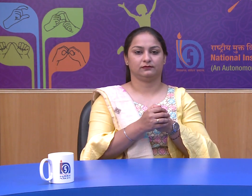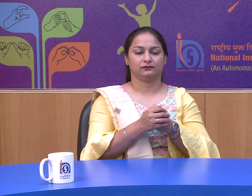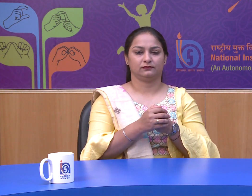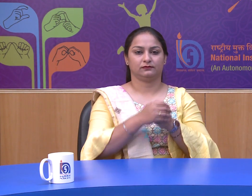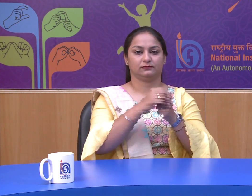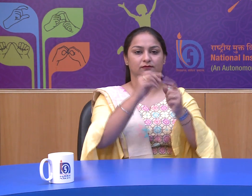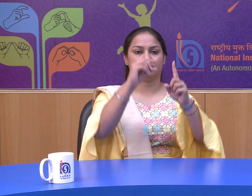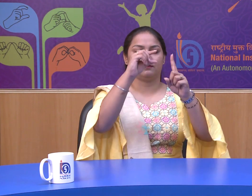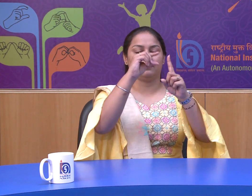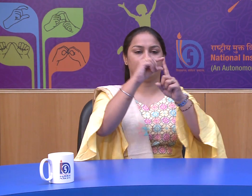Parthians,